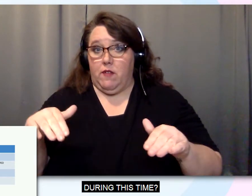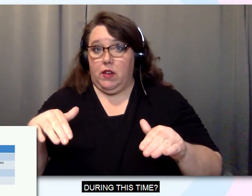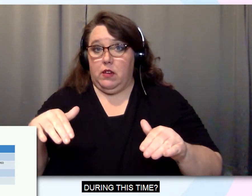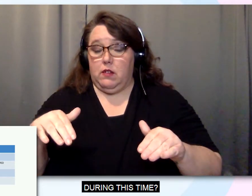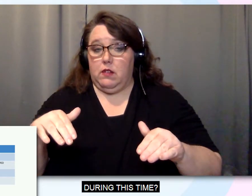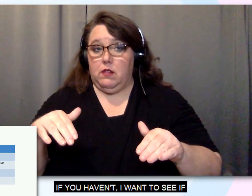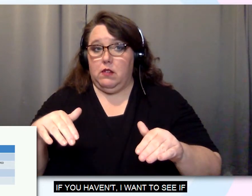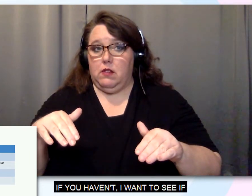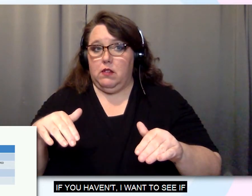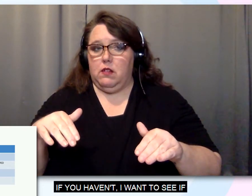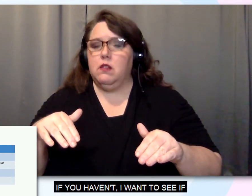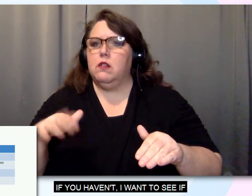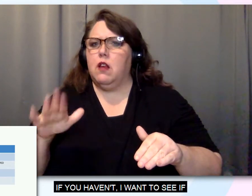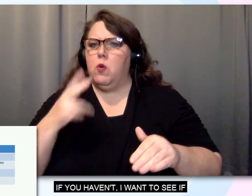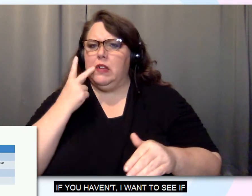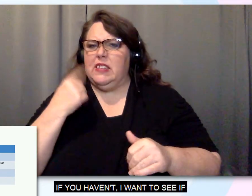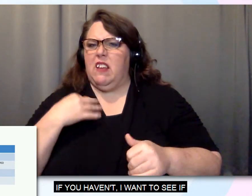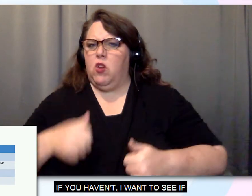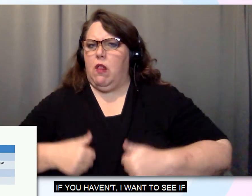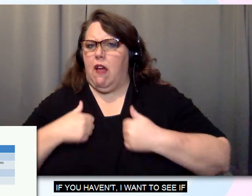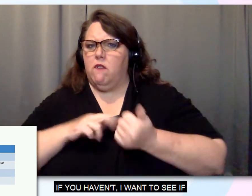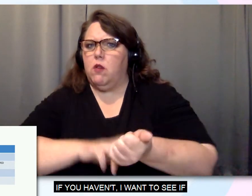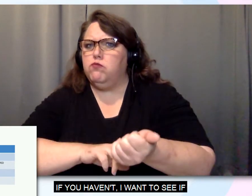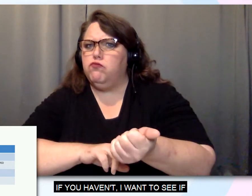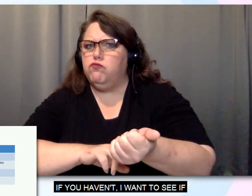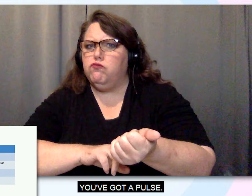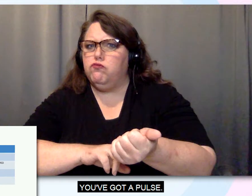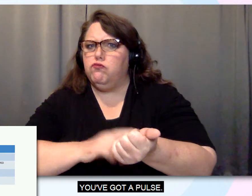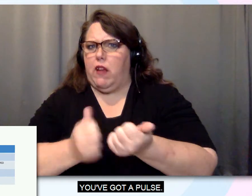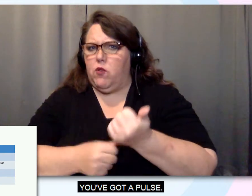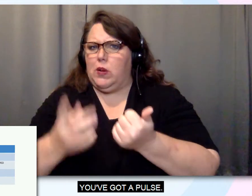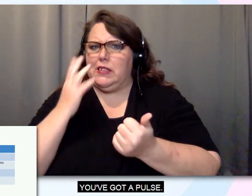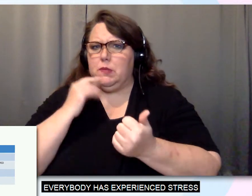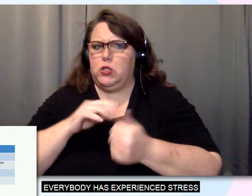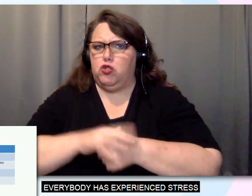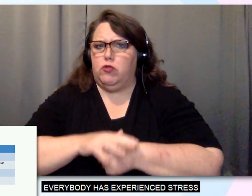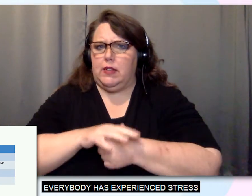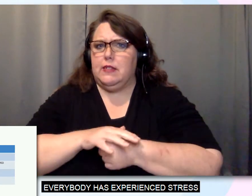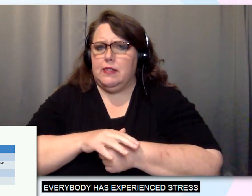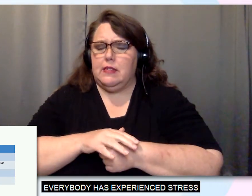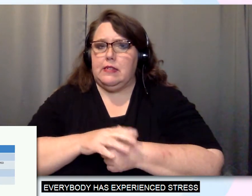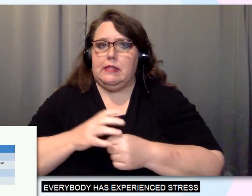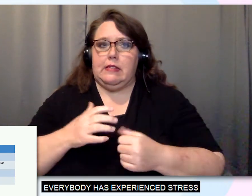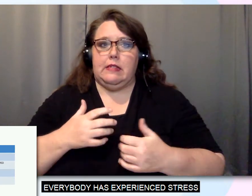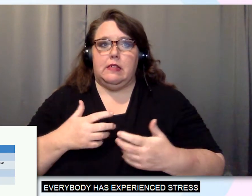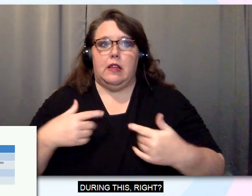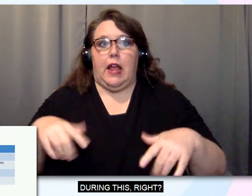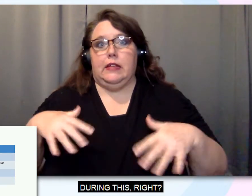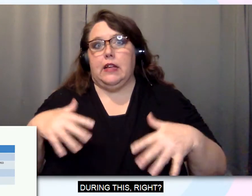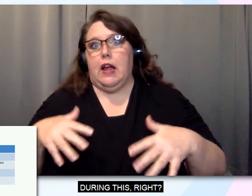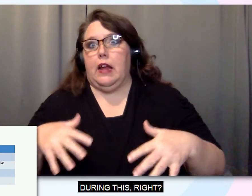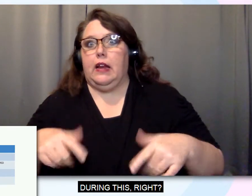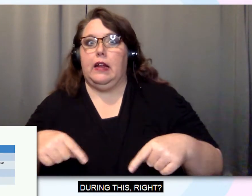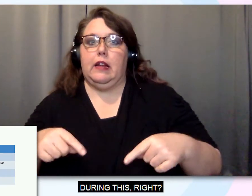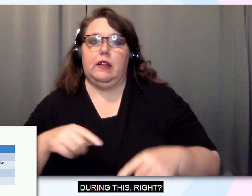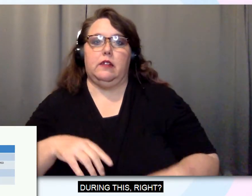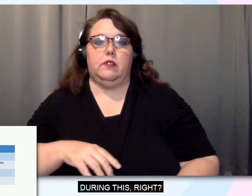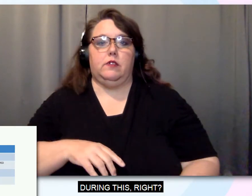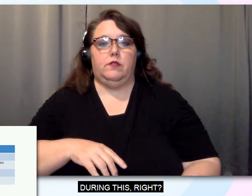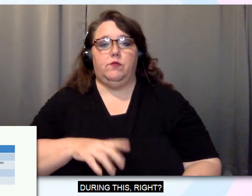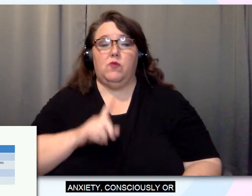you haven't, I want to see if you've got a pulse. Everybody has experienced stress during this, right?